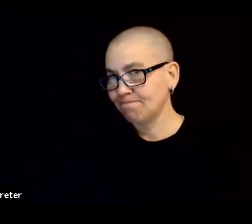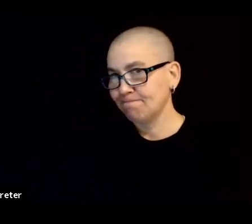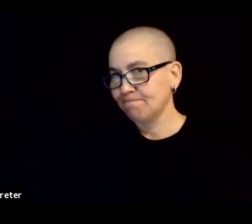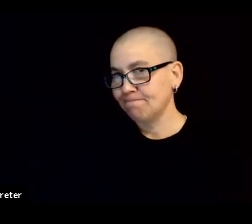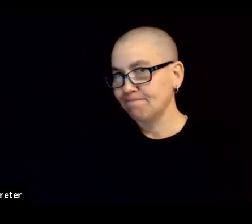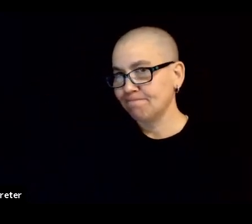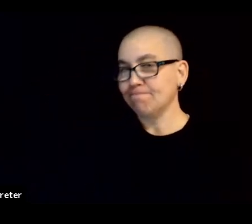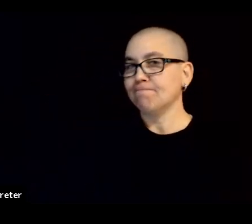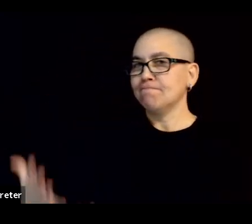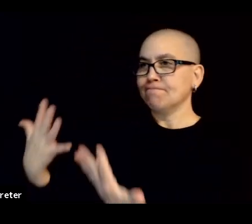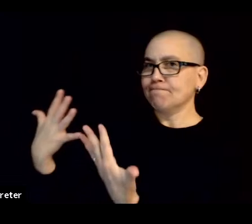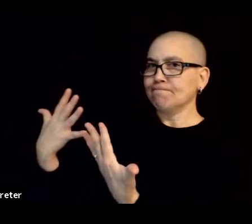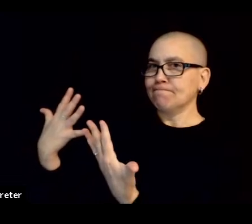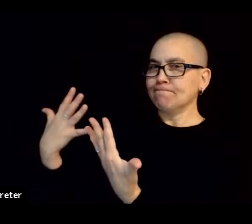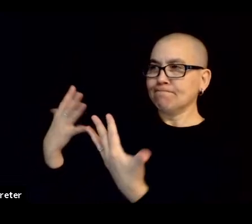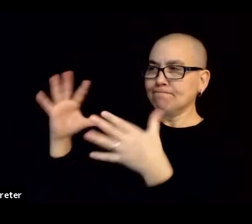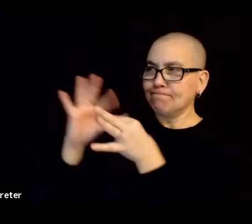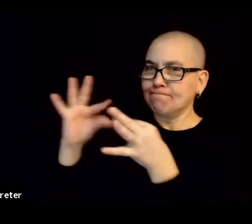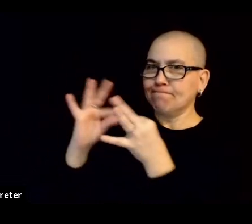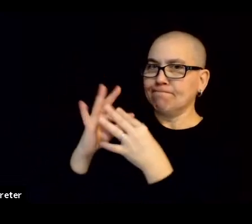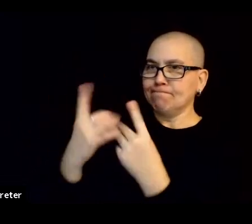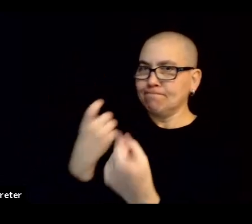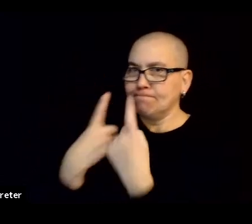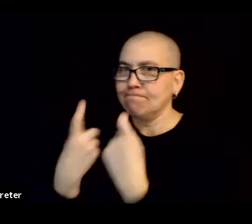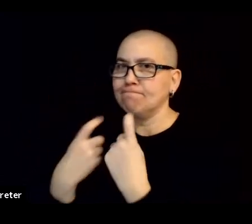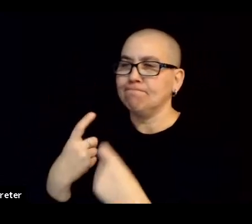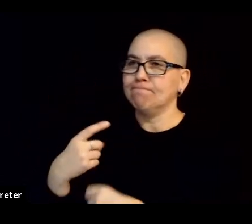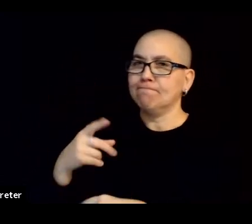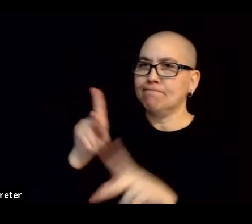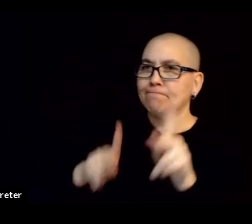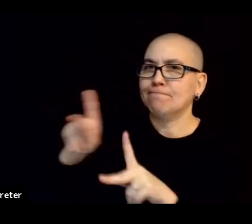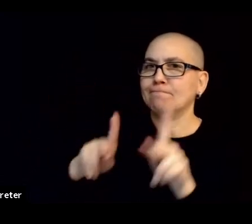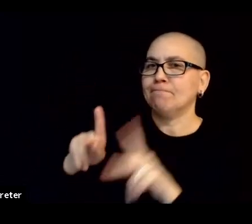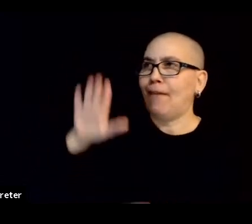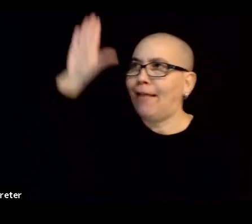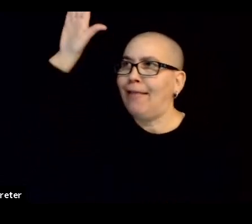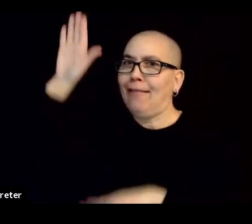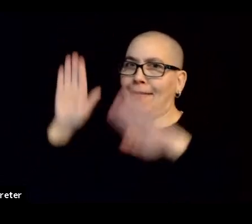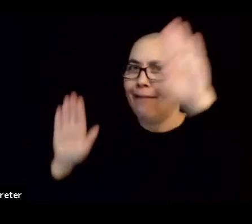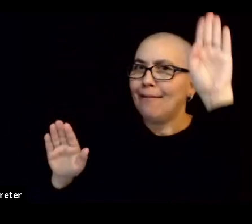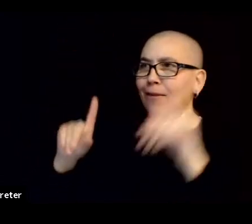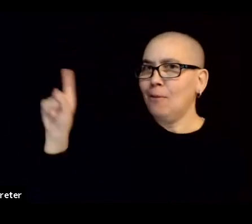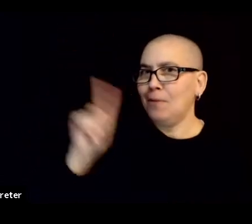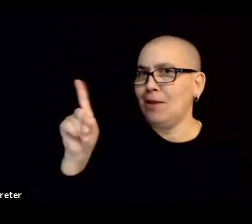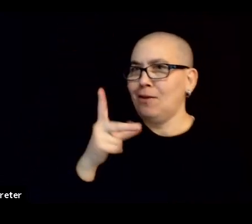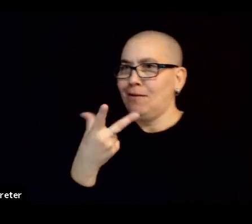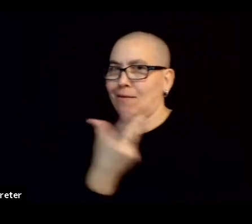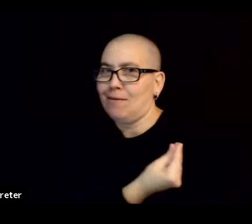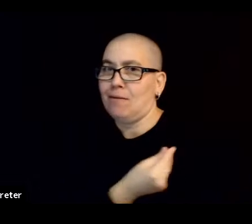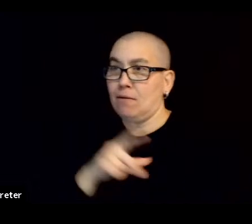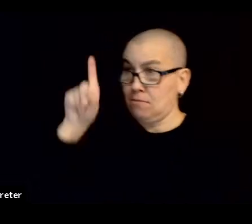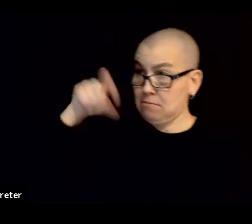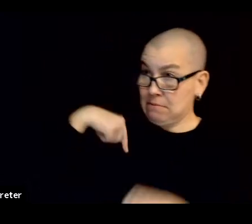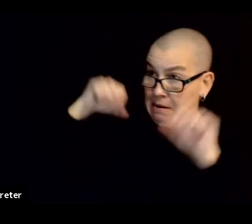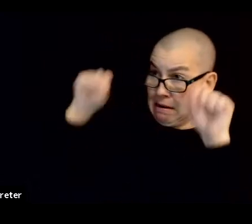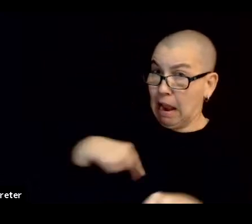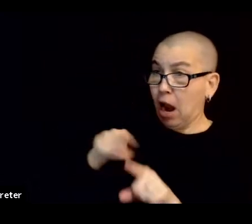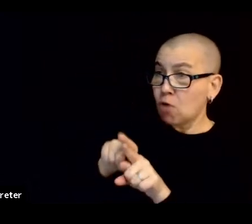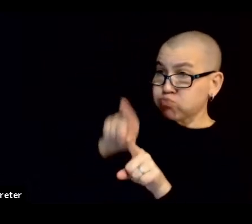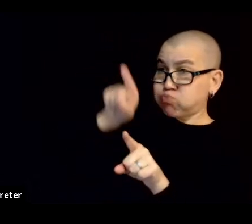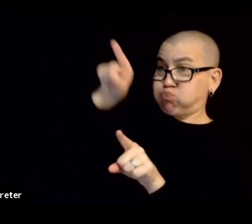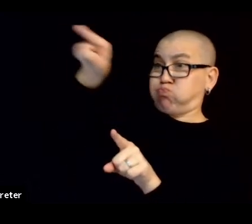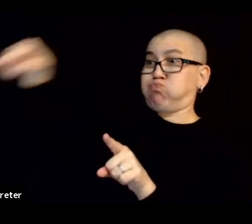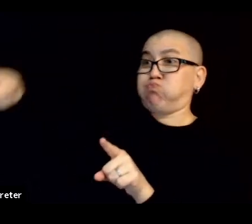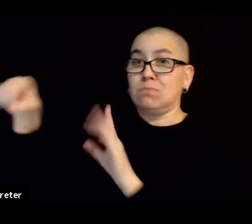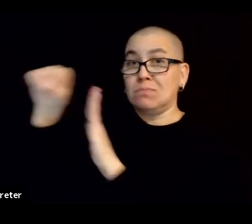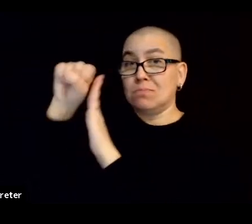Minnesotans can get vaccines. Can they cross a state line to get it in another state? If they travel to Florida and they had